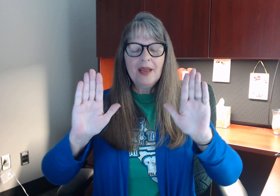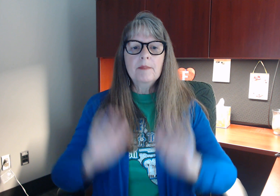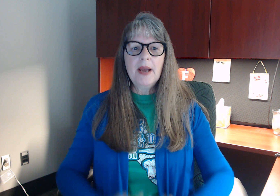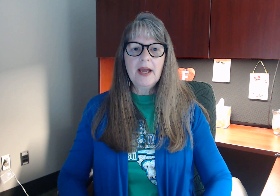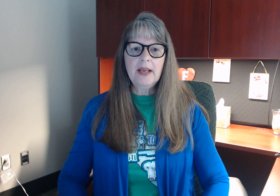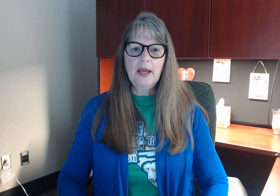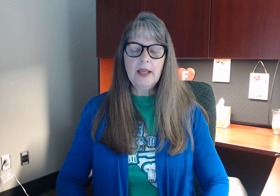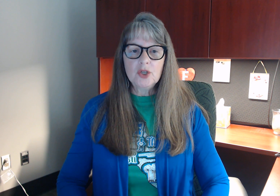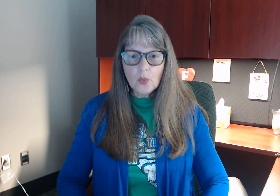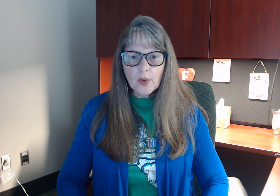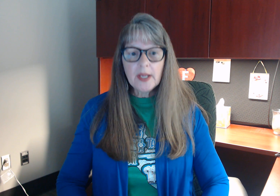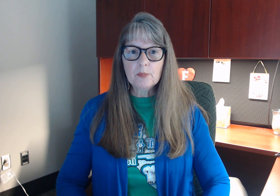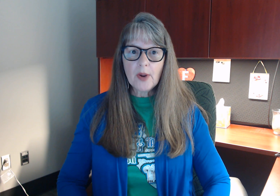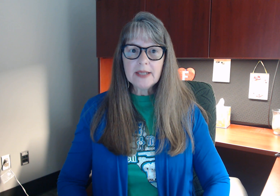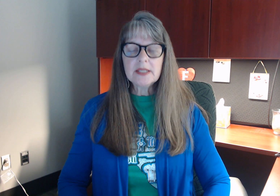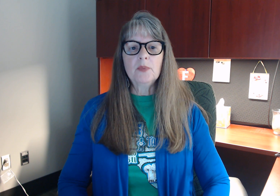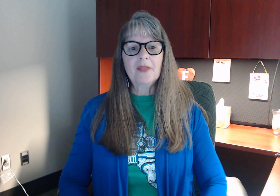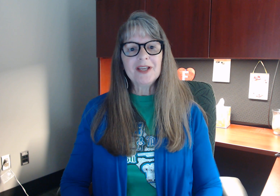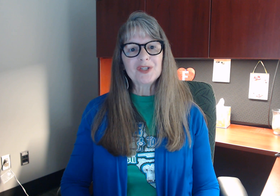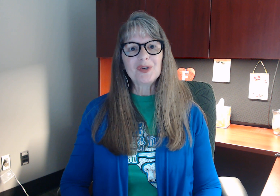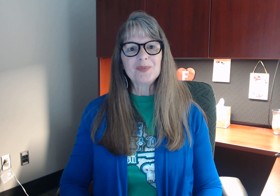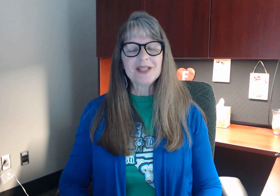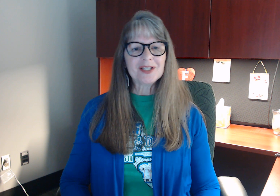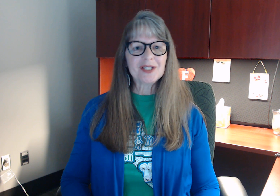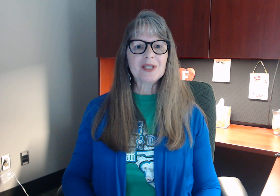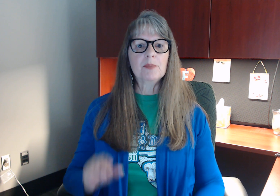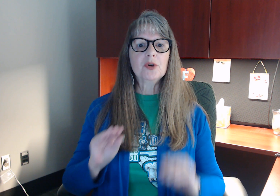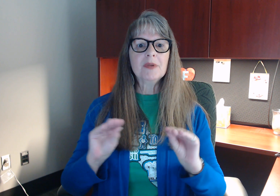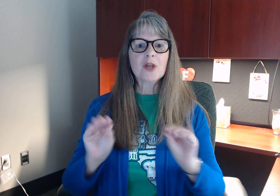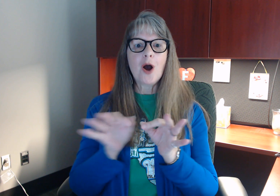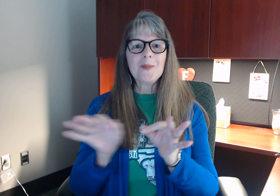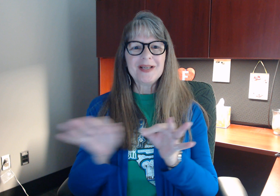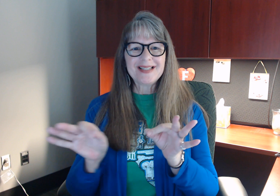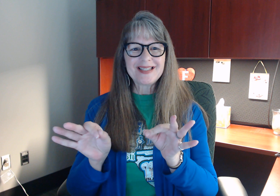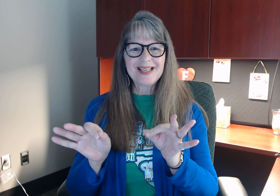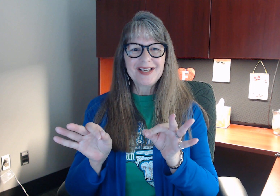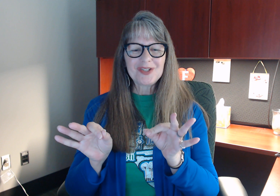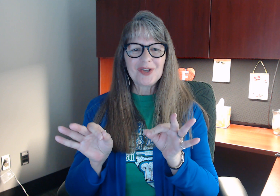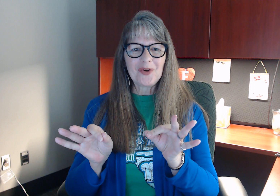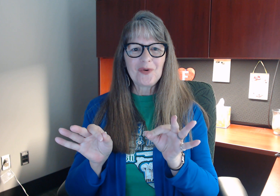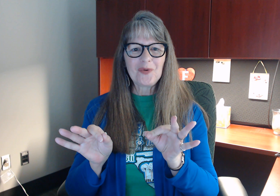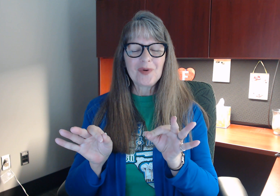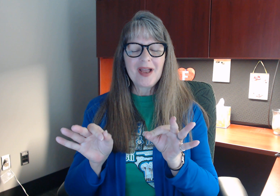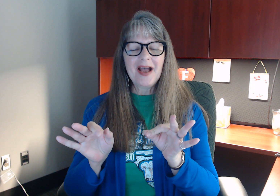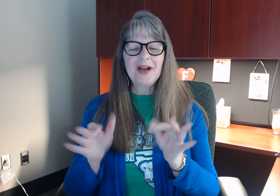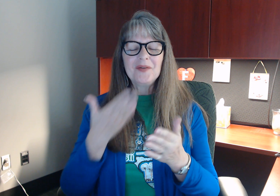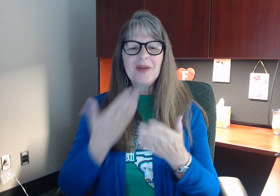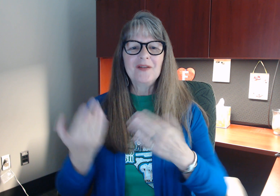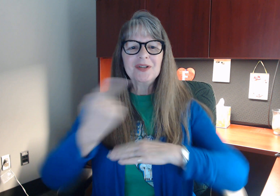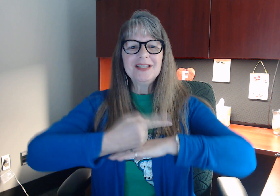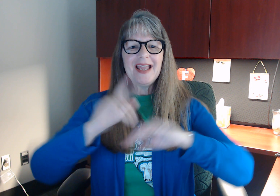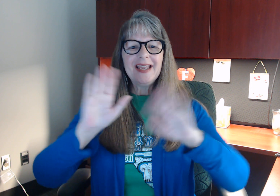but enjoy and practice. And when I think of some sentences, I'll put them in the comments. So have a good day.